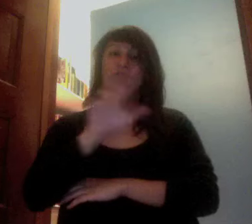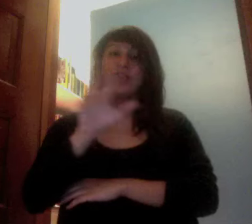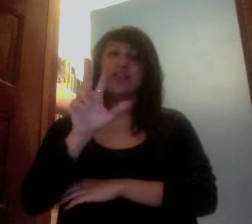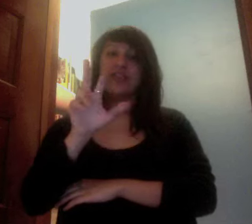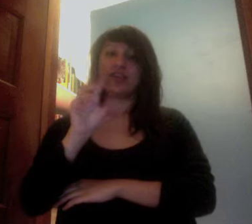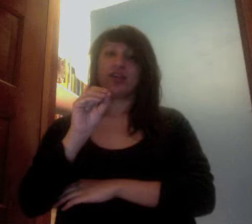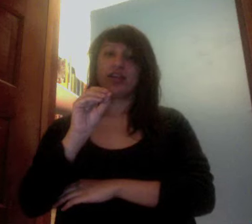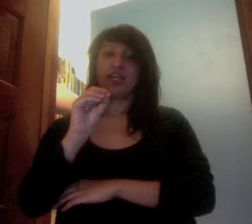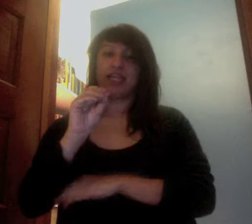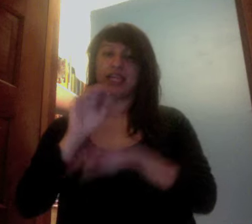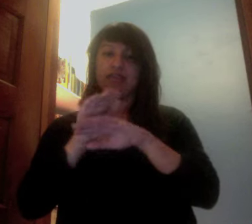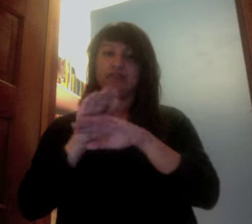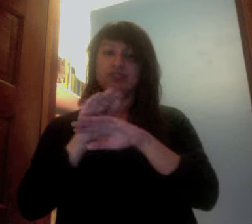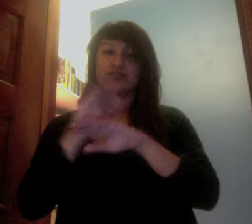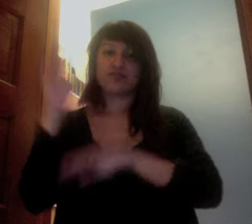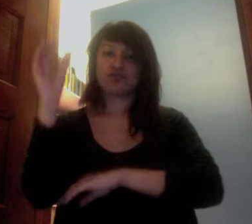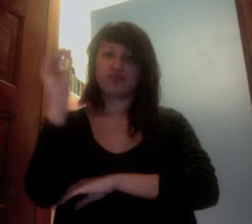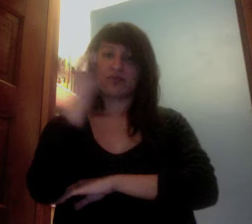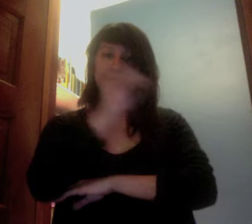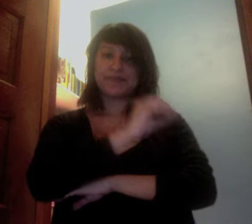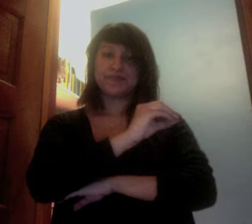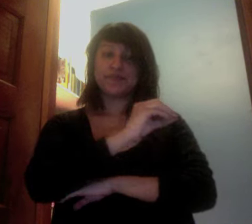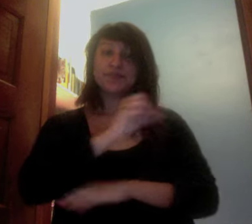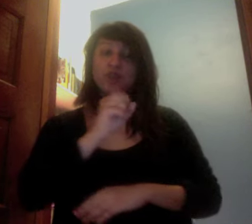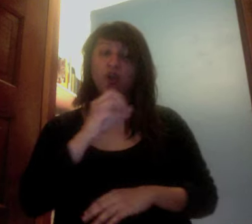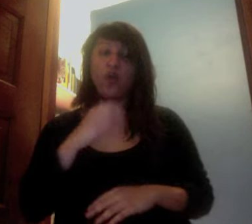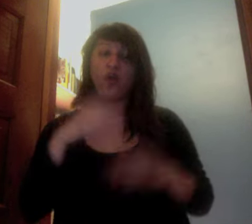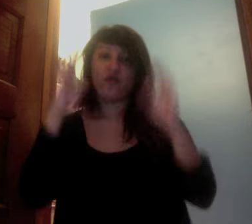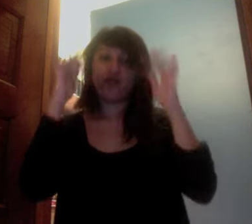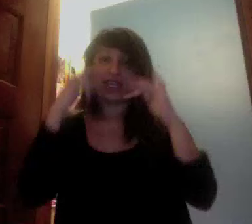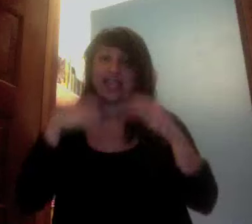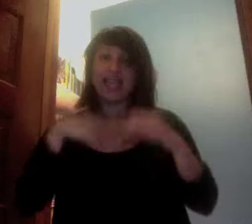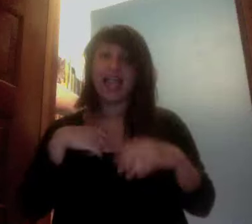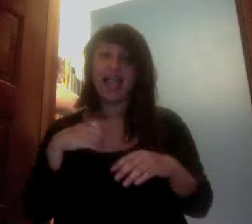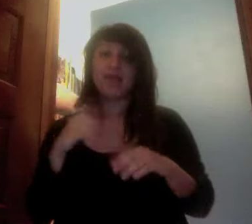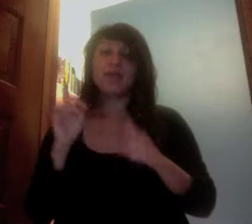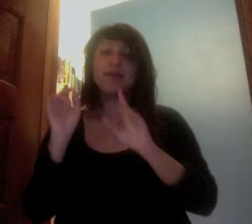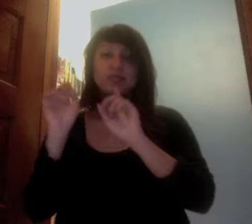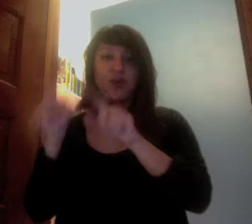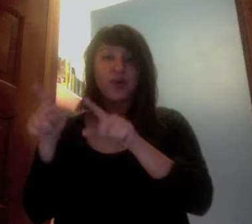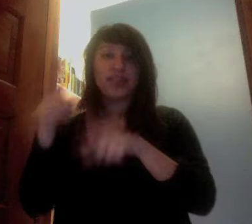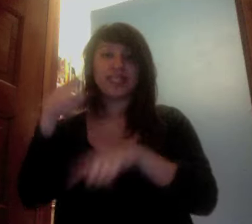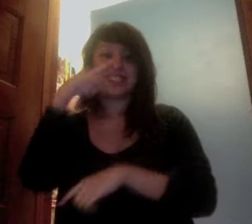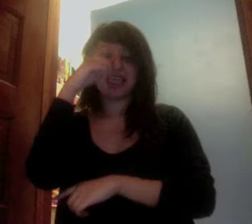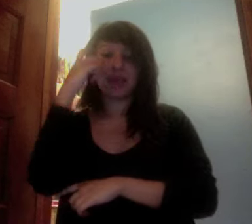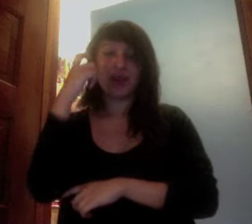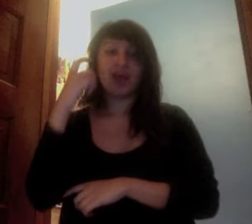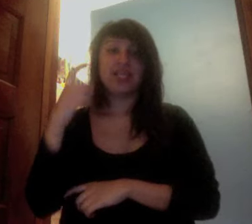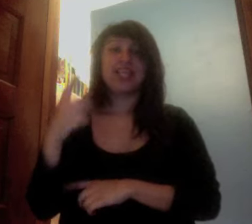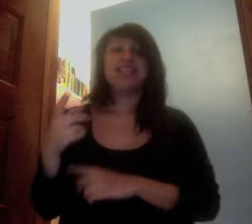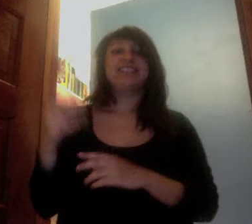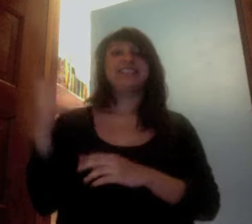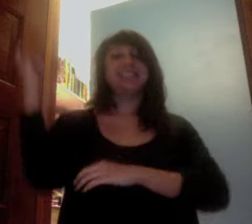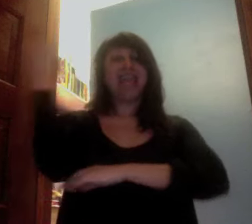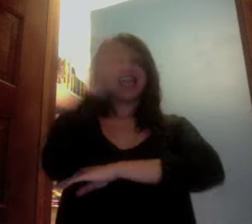in the summer when the days are much longer and can stay out and do more stuff during the